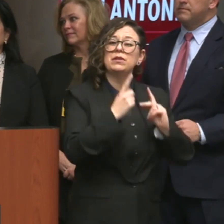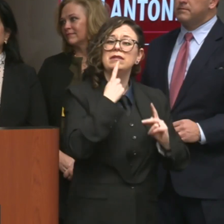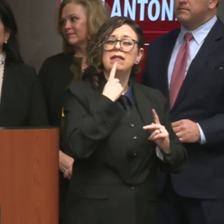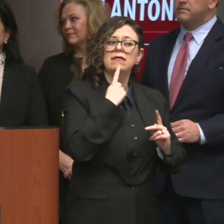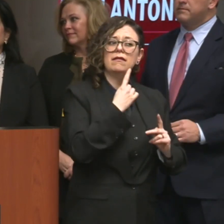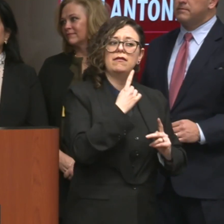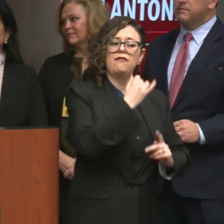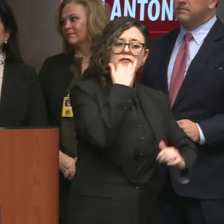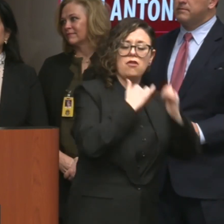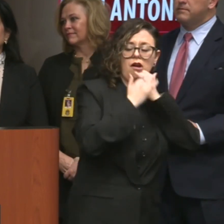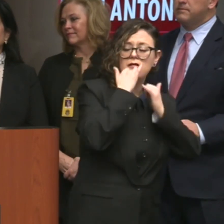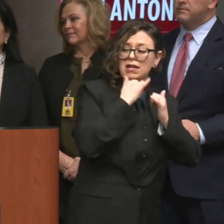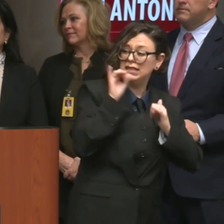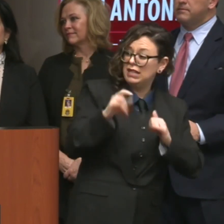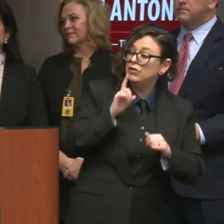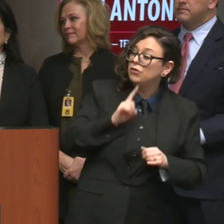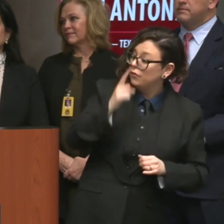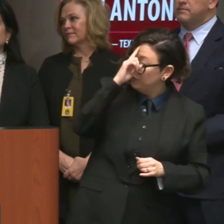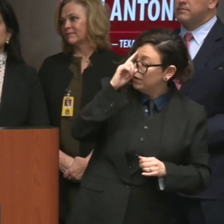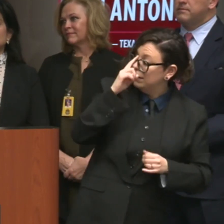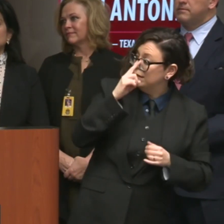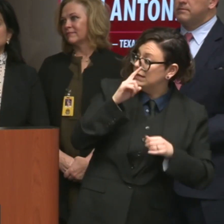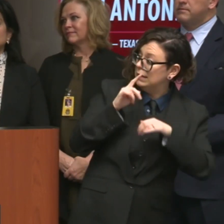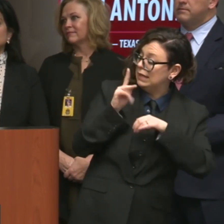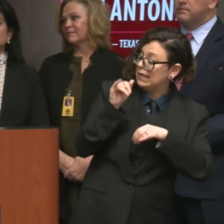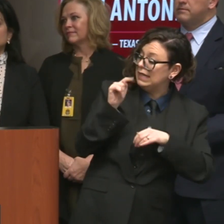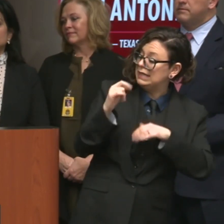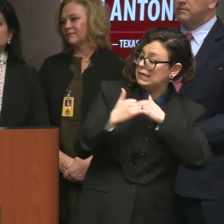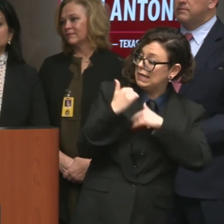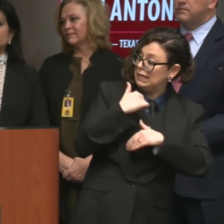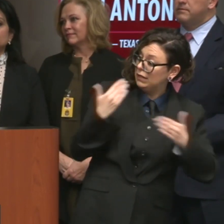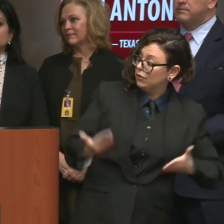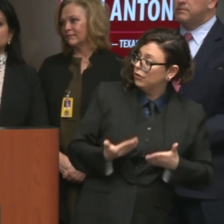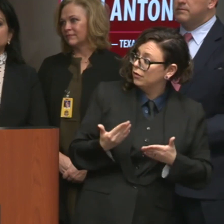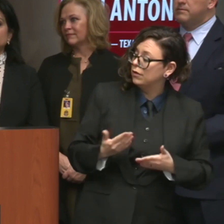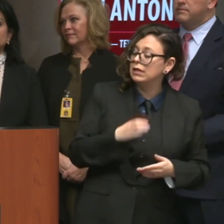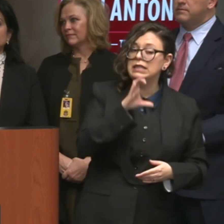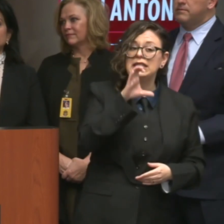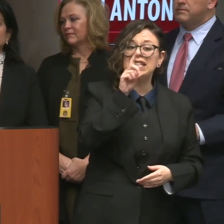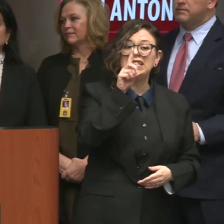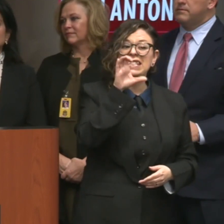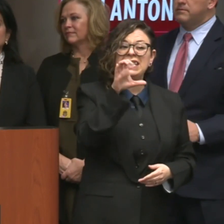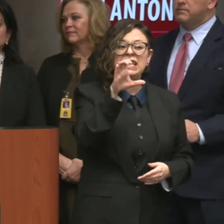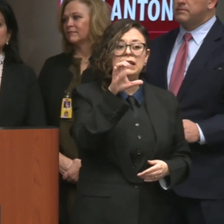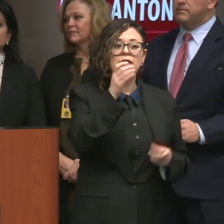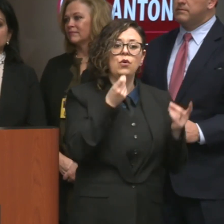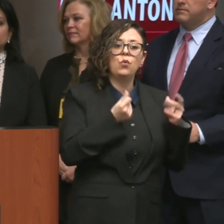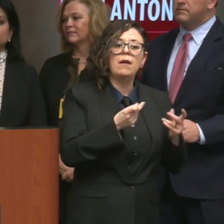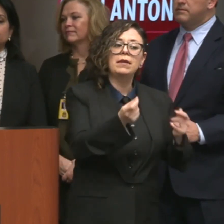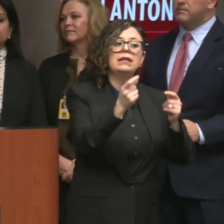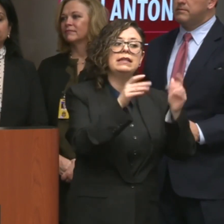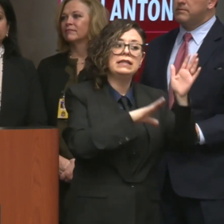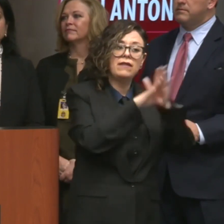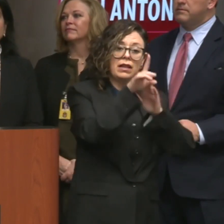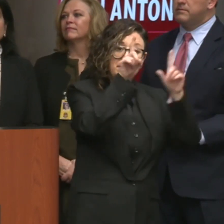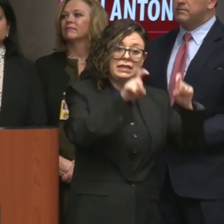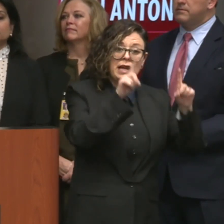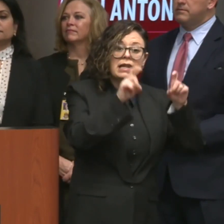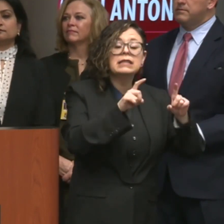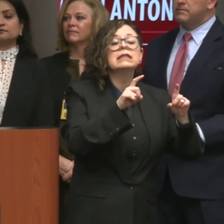Metro Health in the state lab here? So CDC very rapidly developed a test